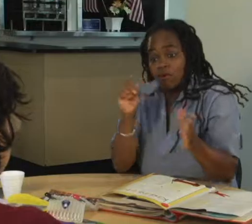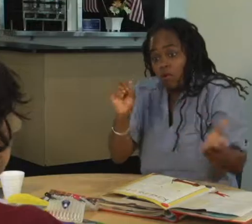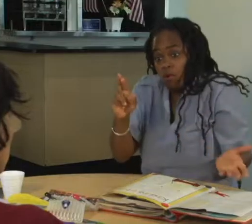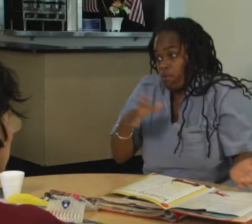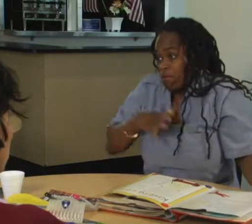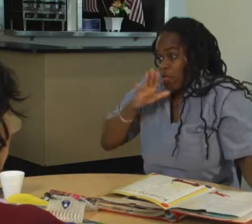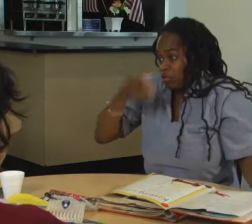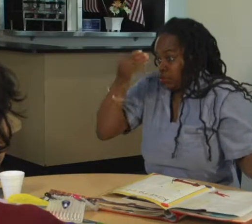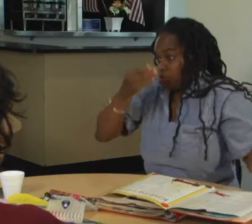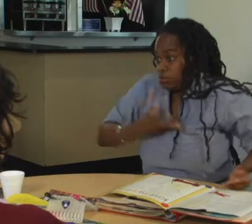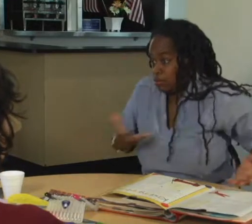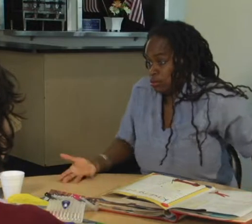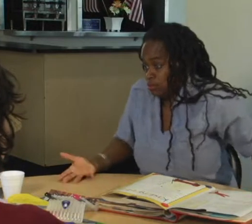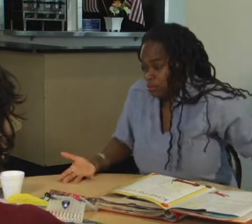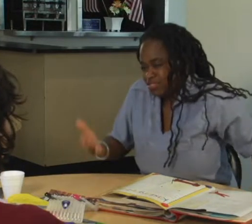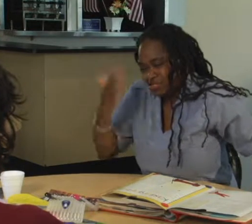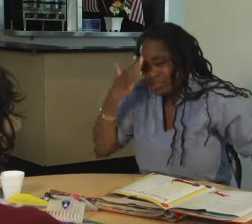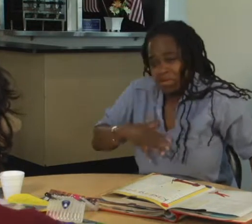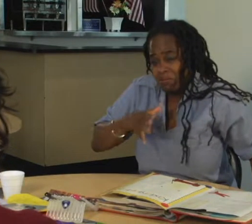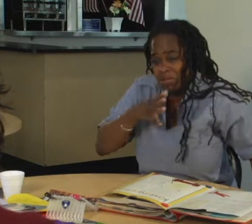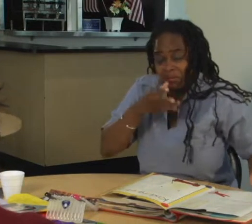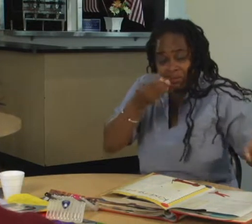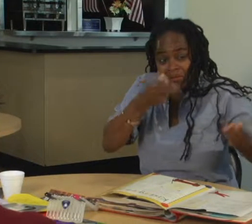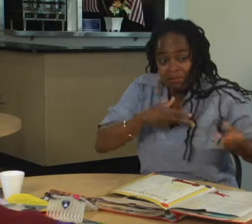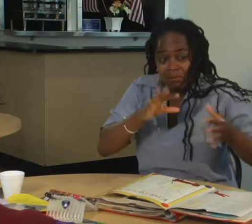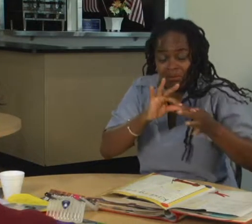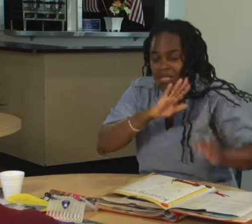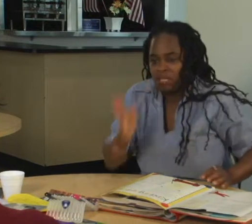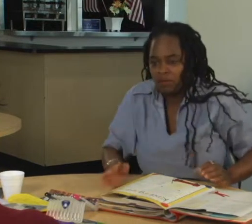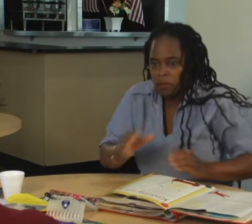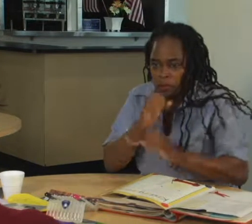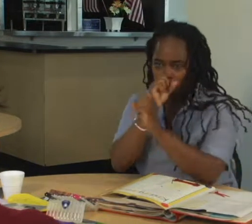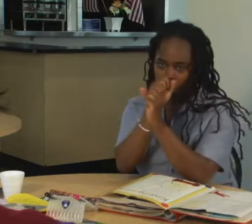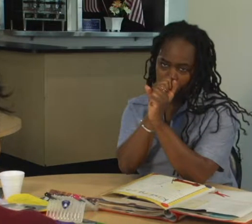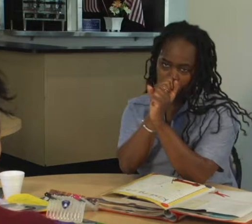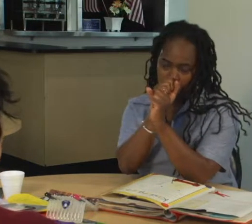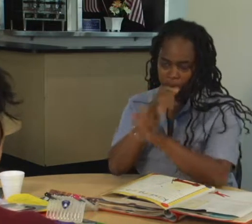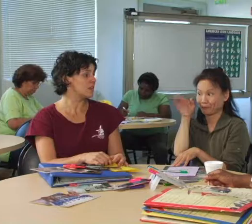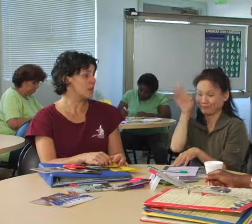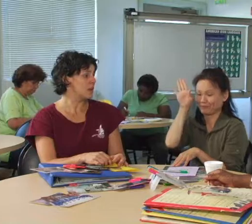she didn't tell me. She's not the best at telling me everything, you know.